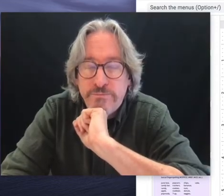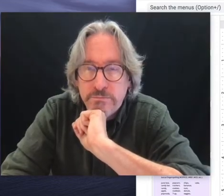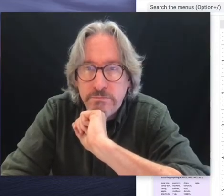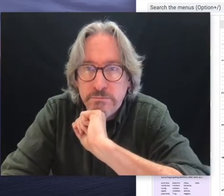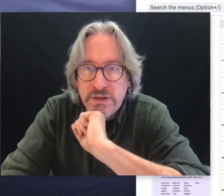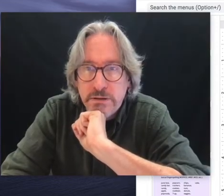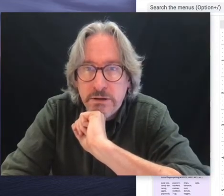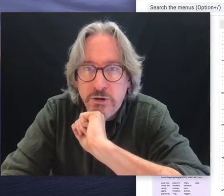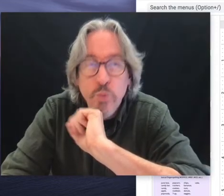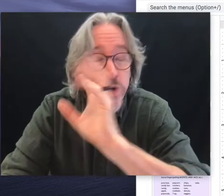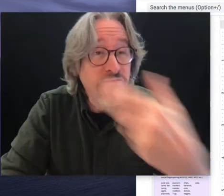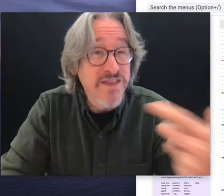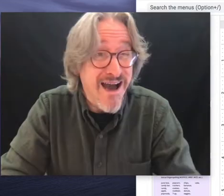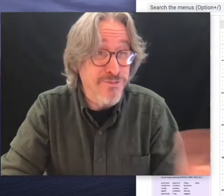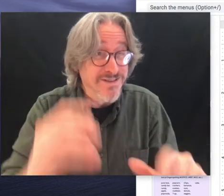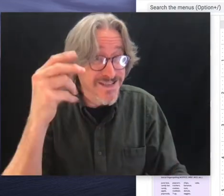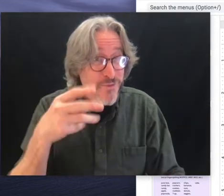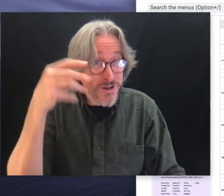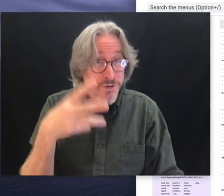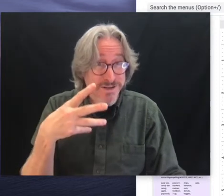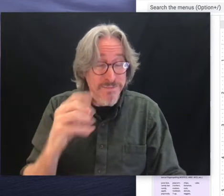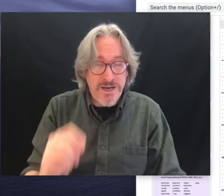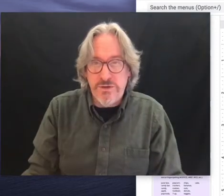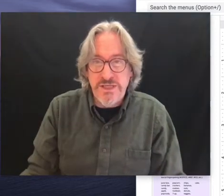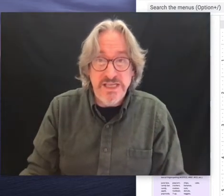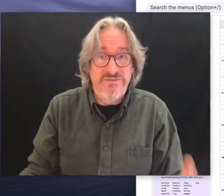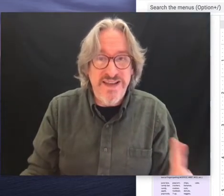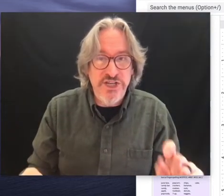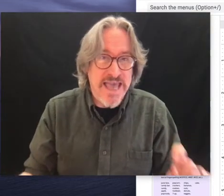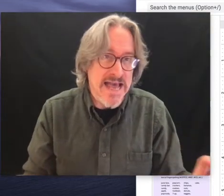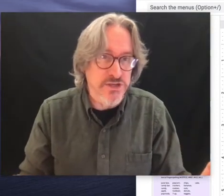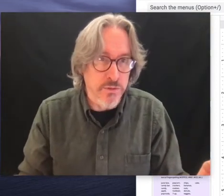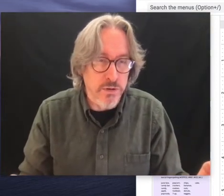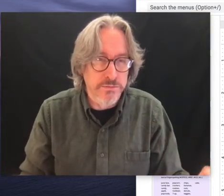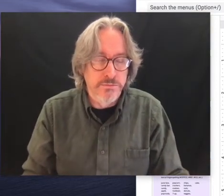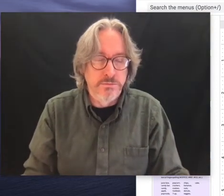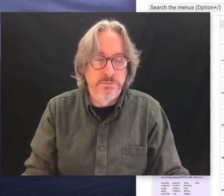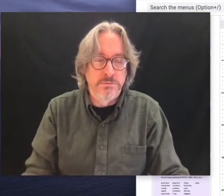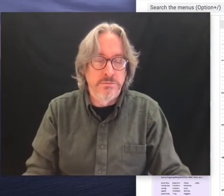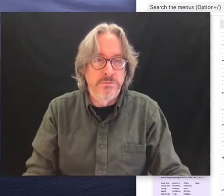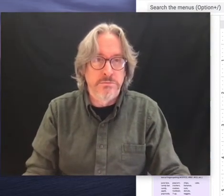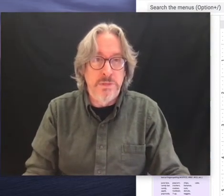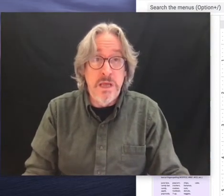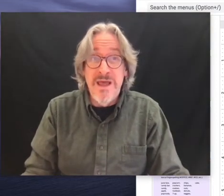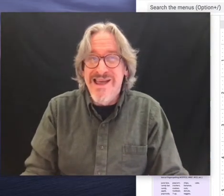Now, one of the options in one of the pull-down menus is veggie casserole.